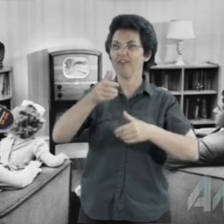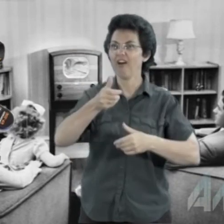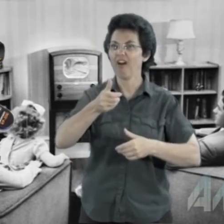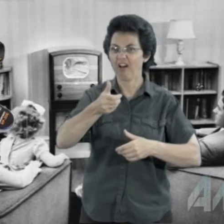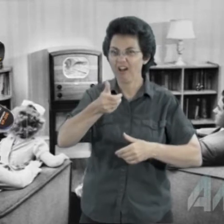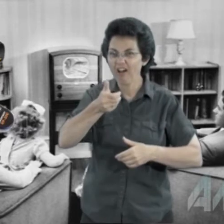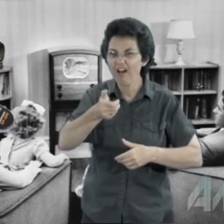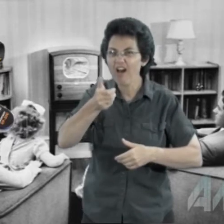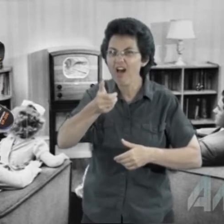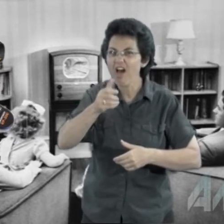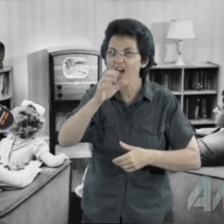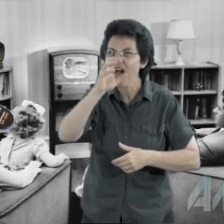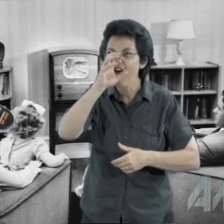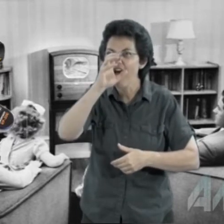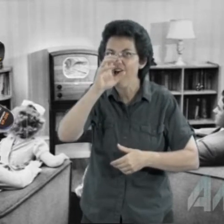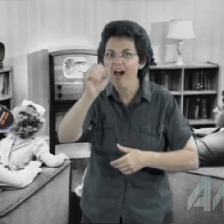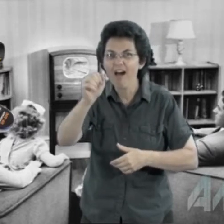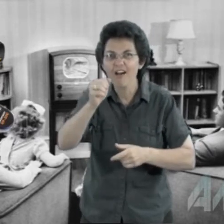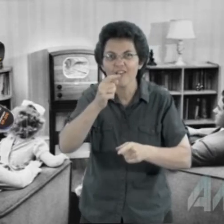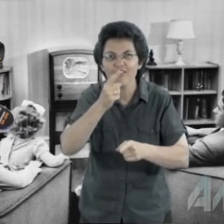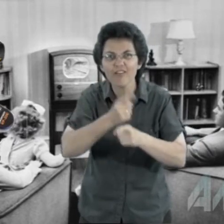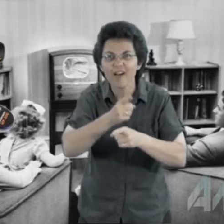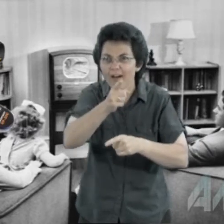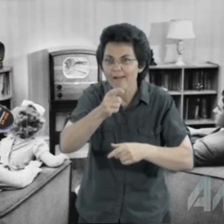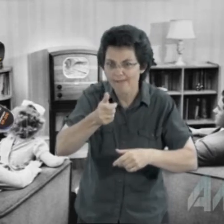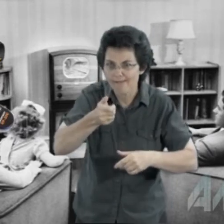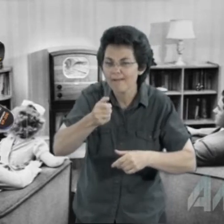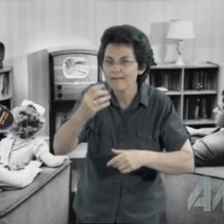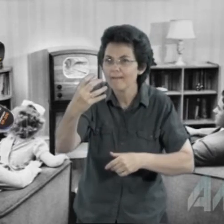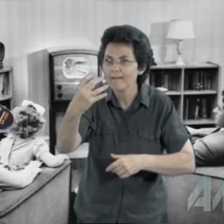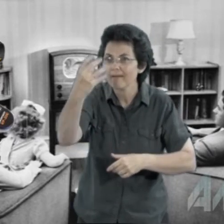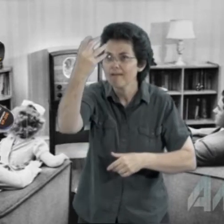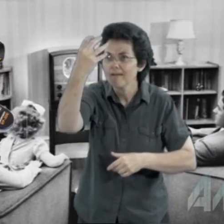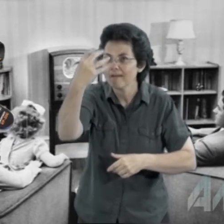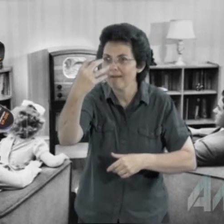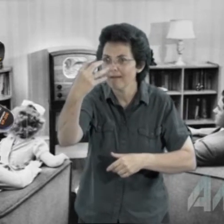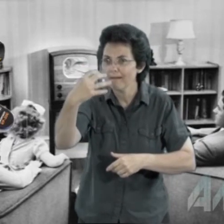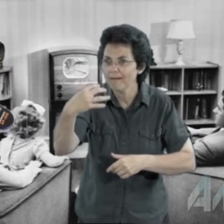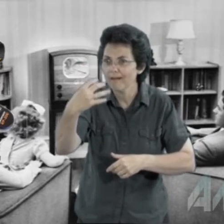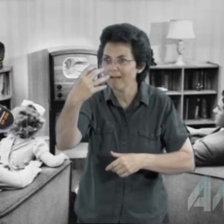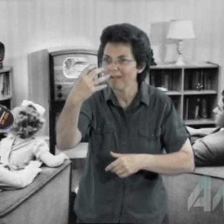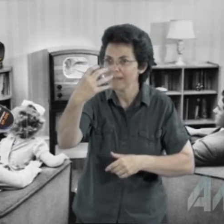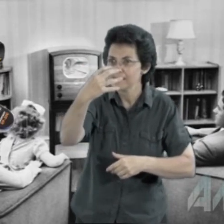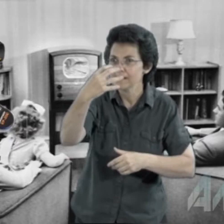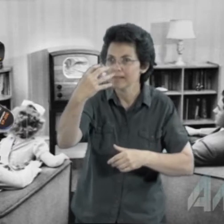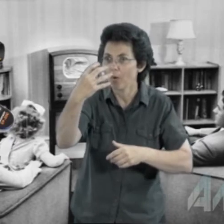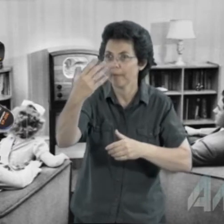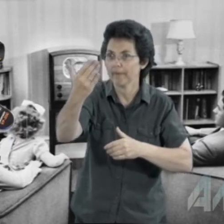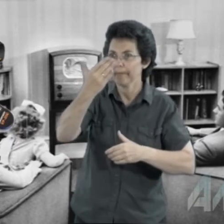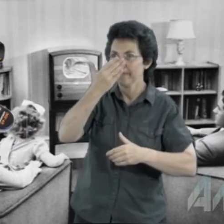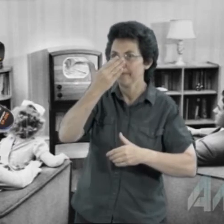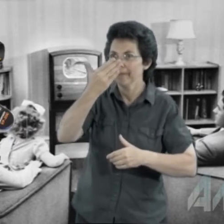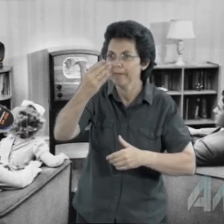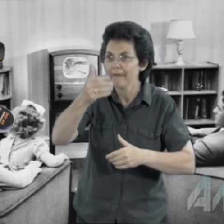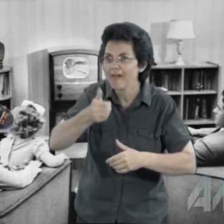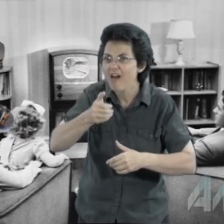interpreter pop up on the screen, you must have felt it too. Playing with the camera settings and adjusting the zoom was fascinating to